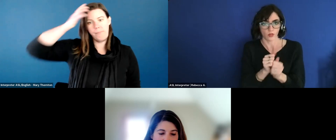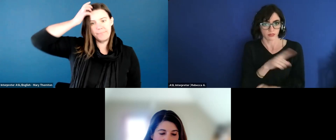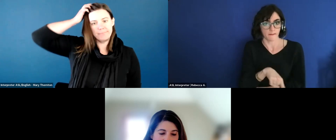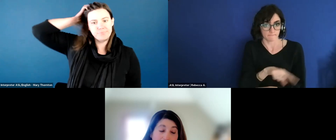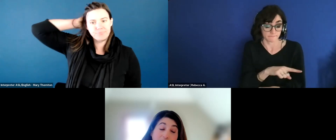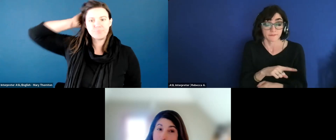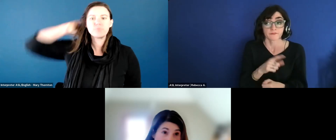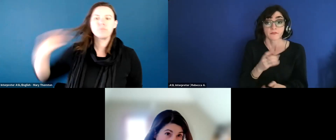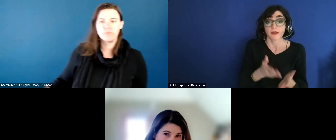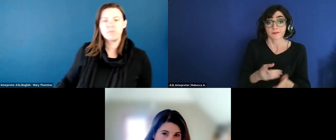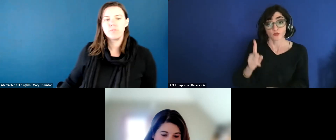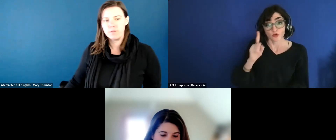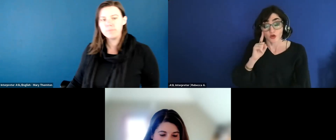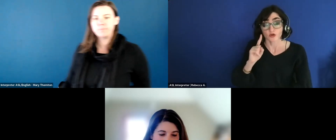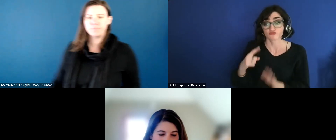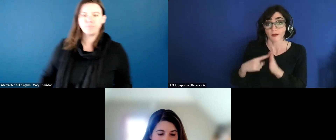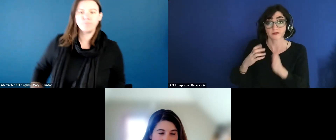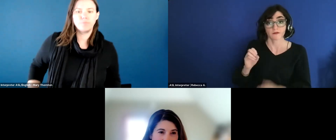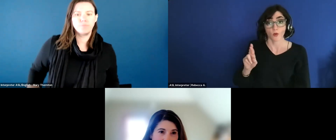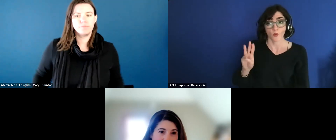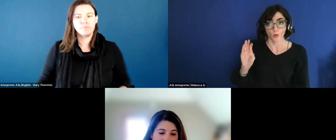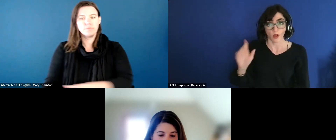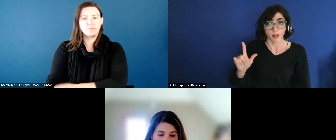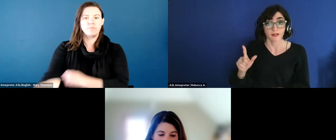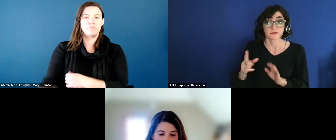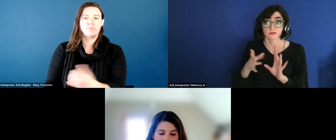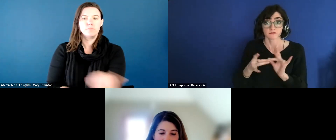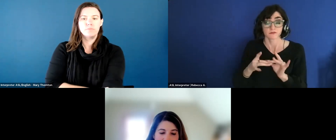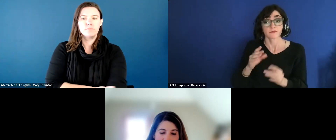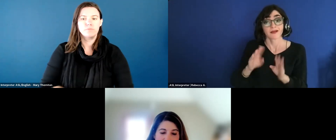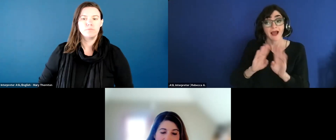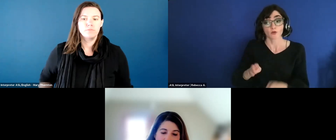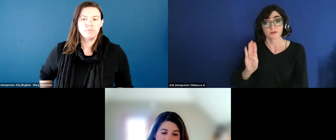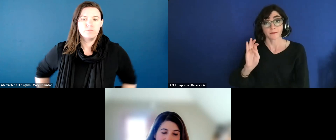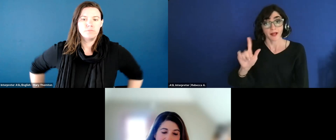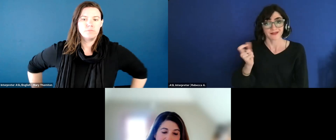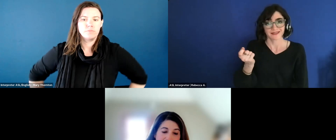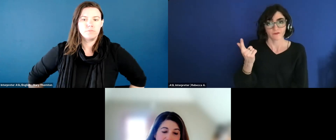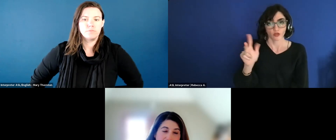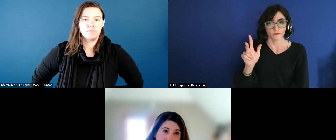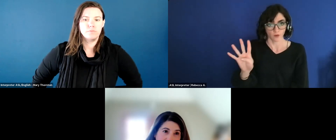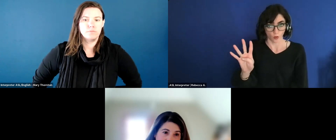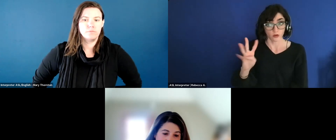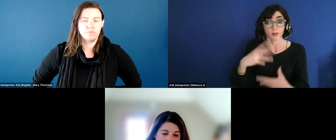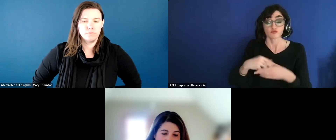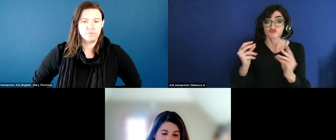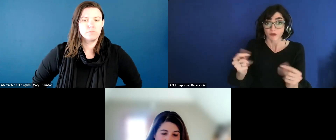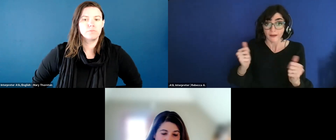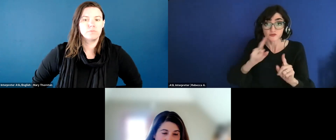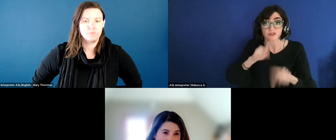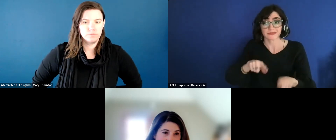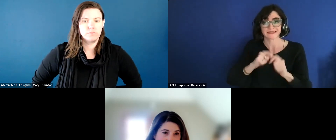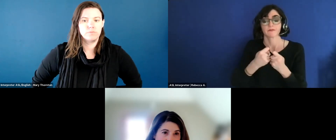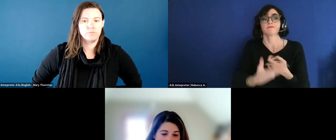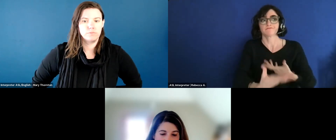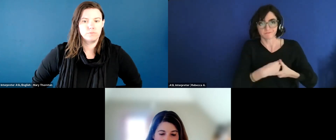Orwell I'm sure you've heard her reference House Bill 1134, which includes rapid response teams that do include first responders in